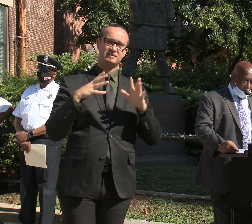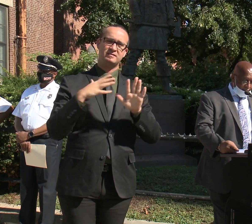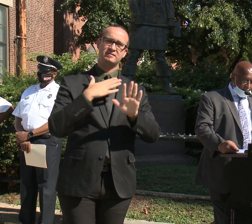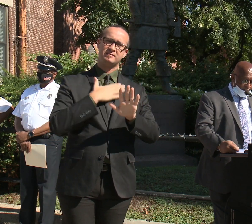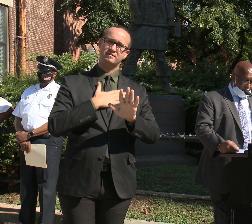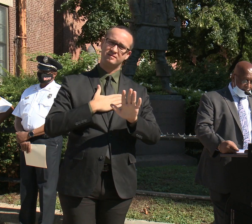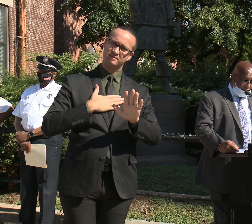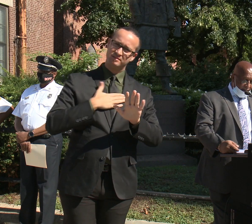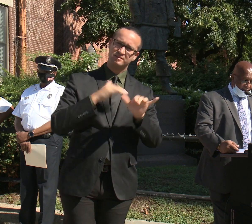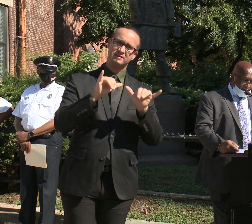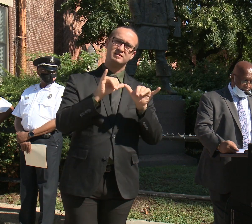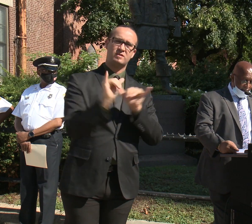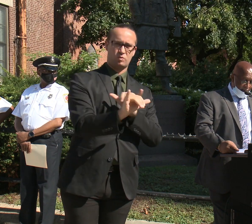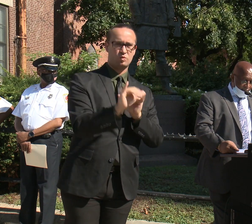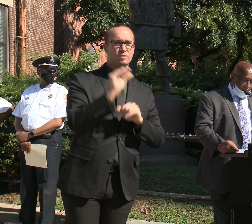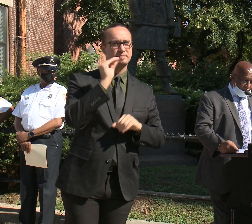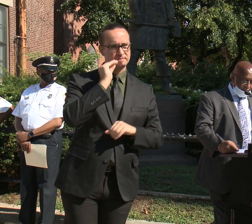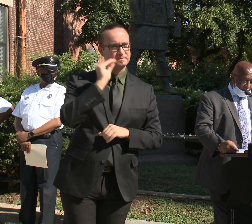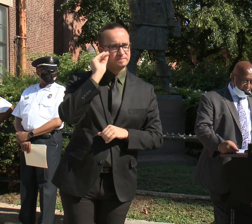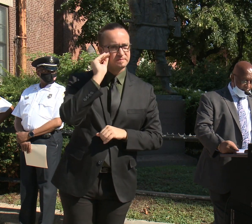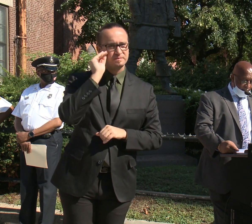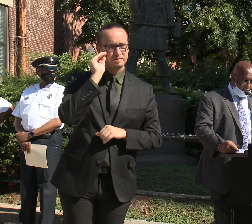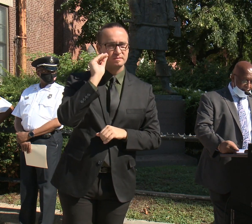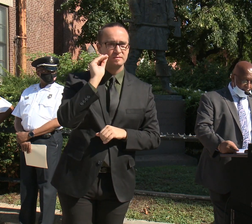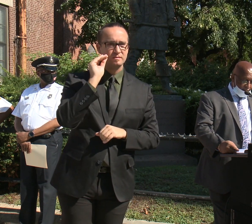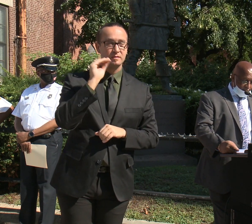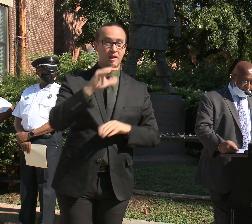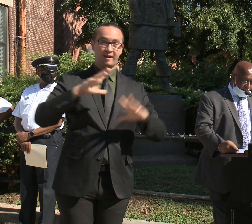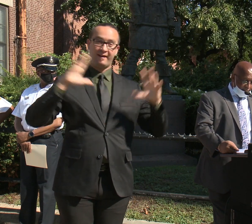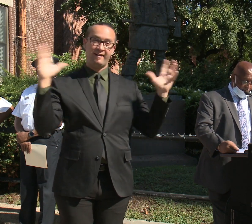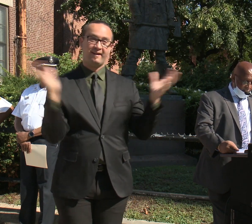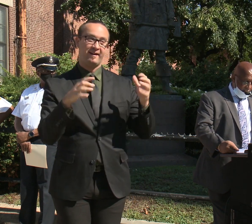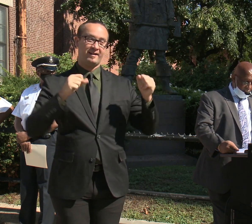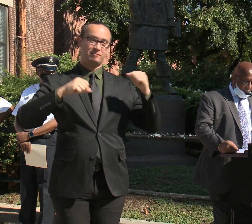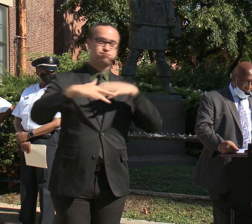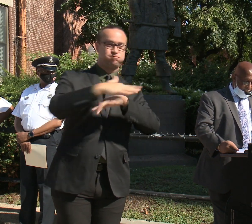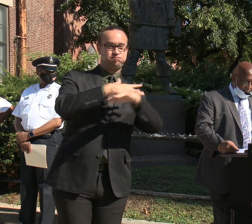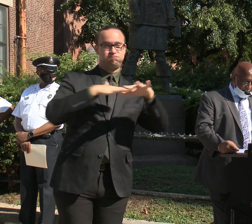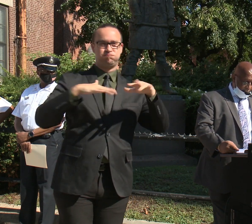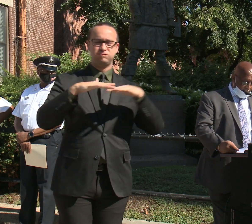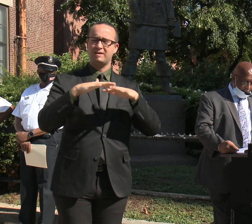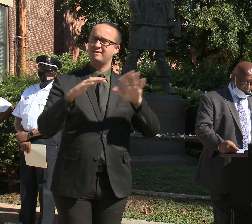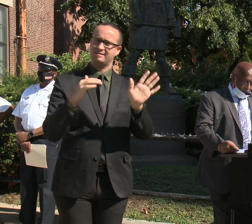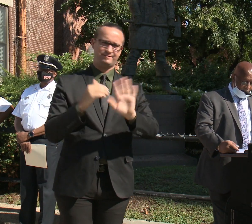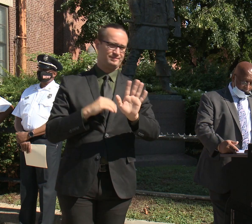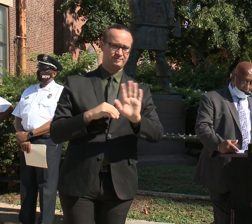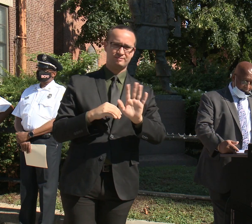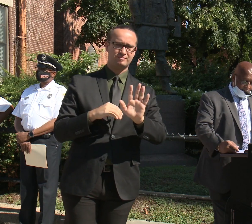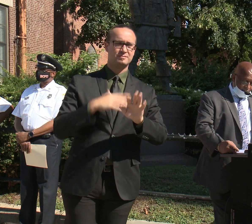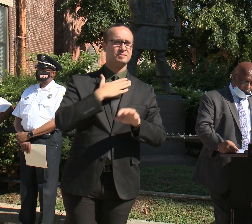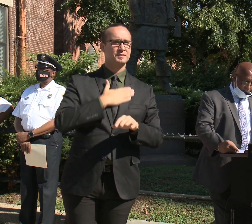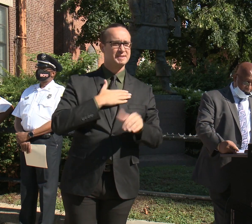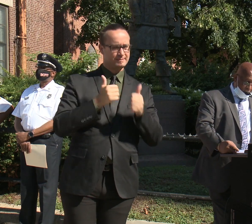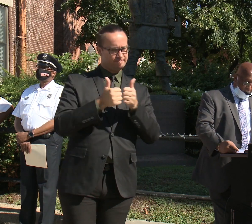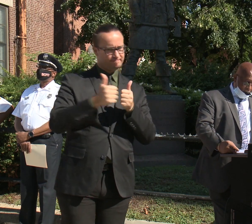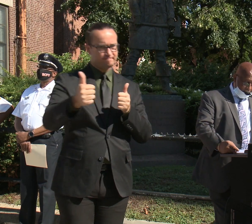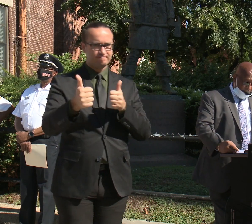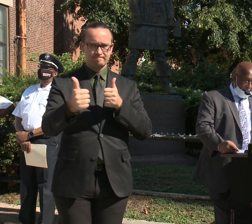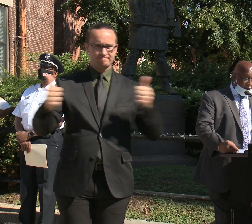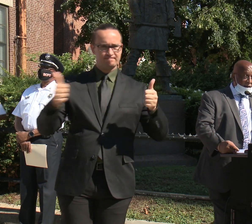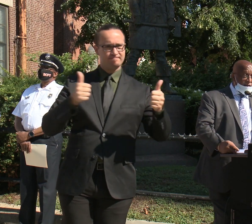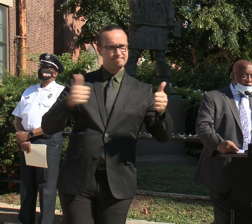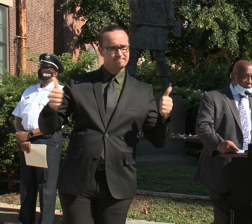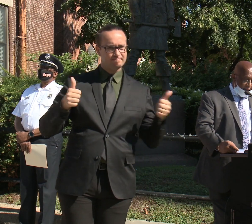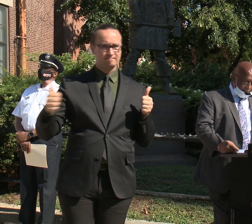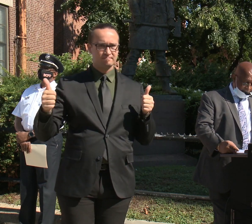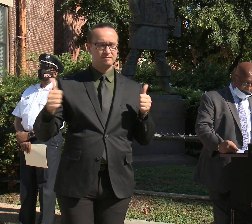as always, we strongly advise everyone to continue to practice social distancing, wear a face covering, and washing your hands with soap and warm water